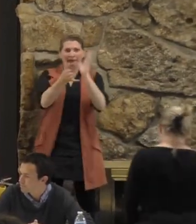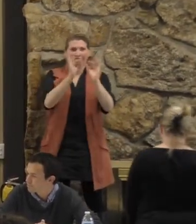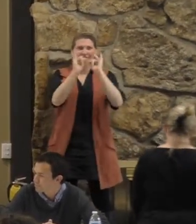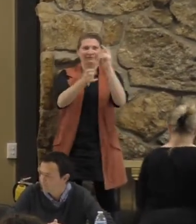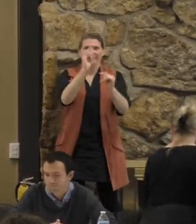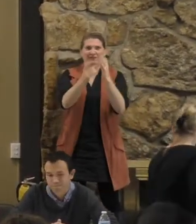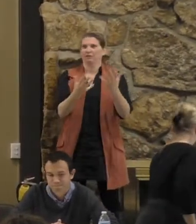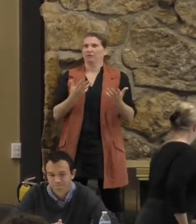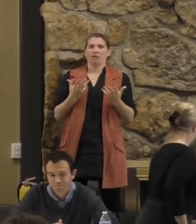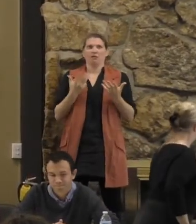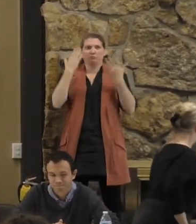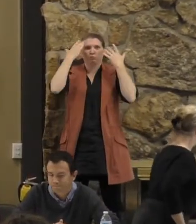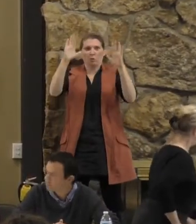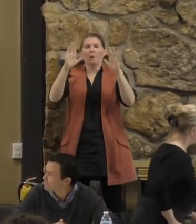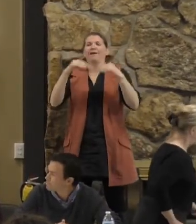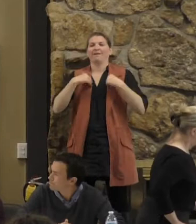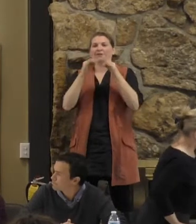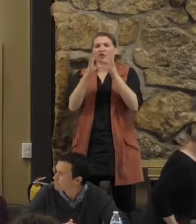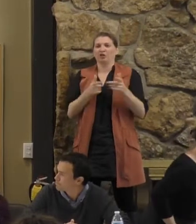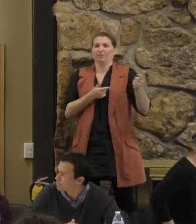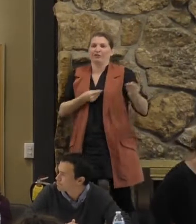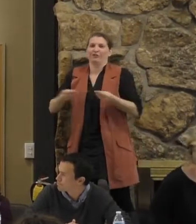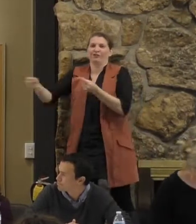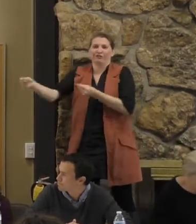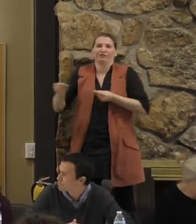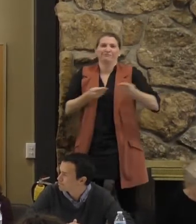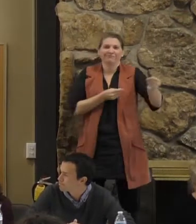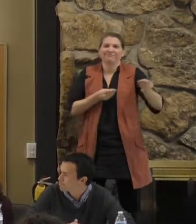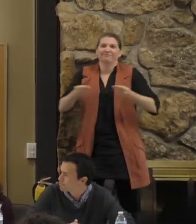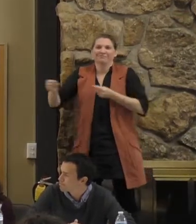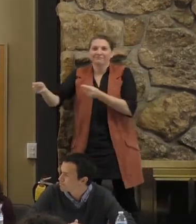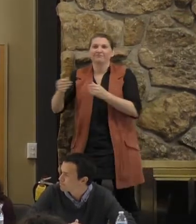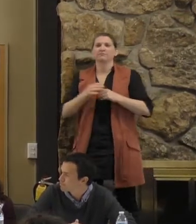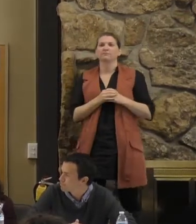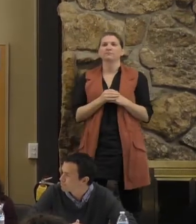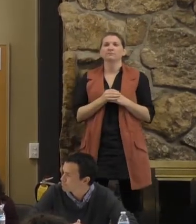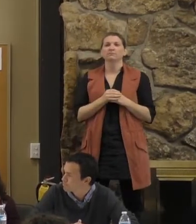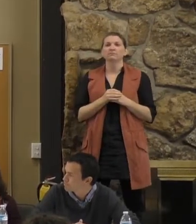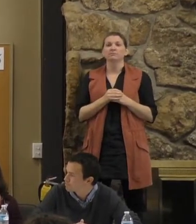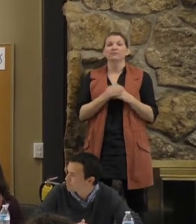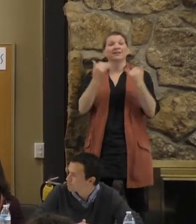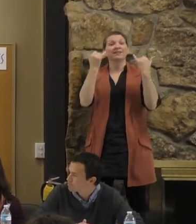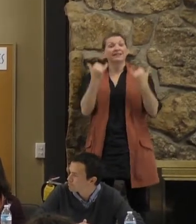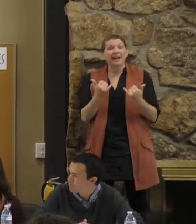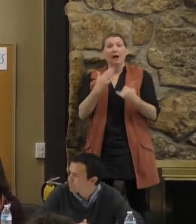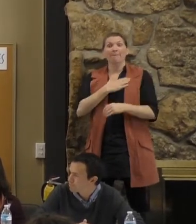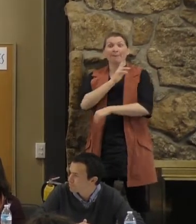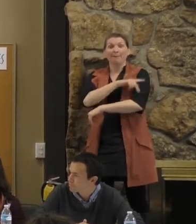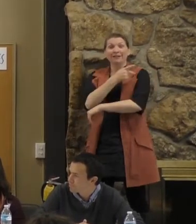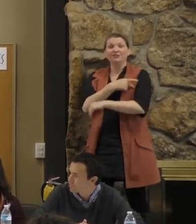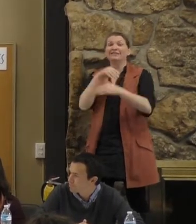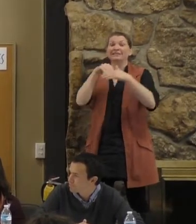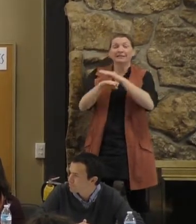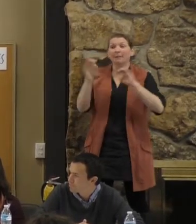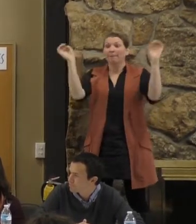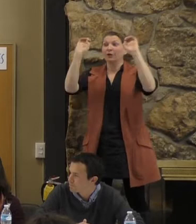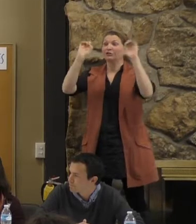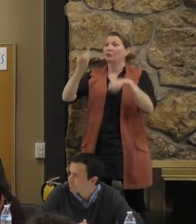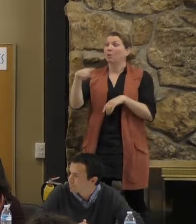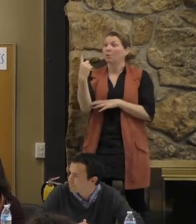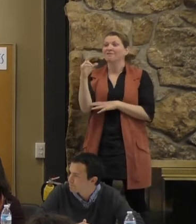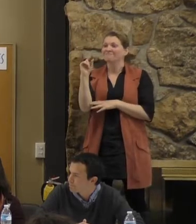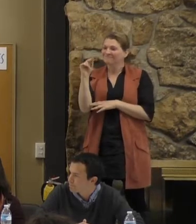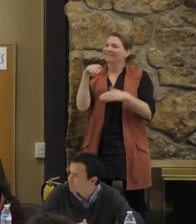relationships, but then to see regular dental care there, not just emergencies. I think it's been really rewarding